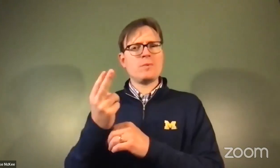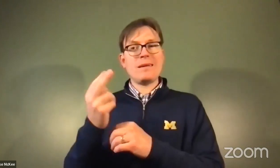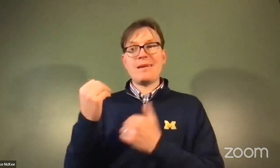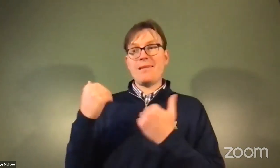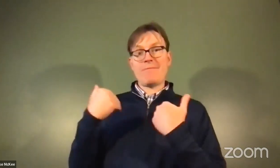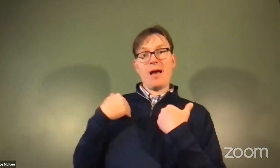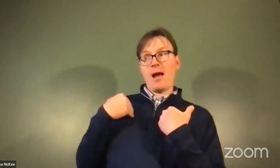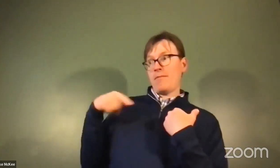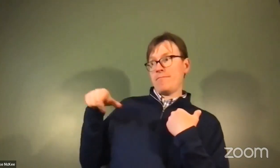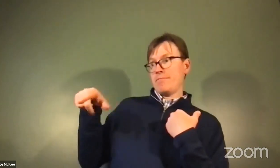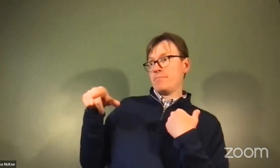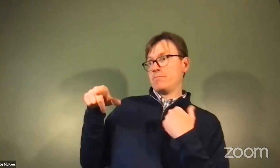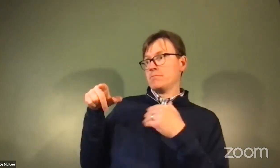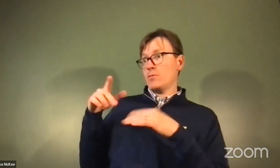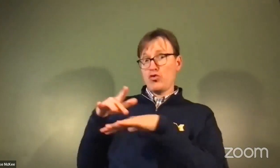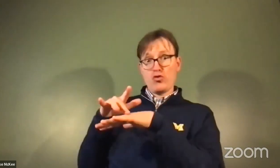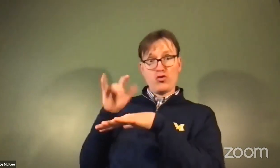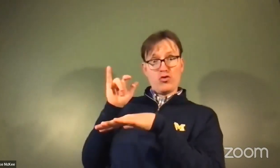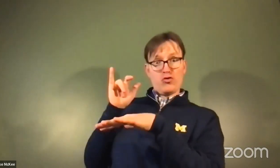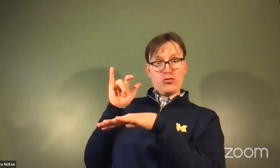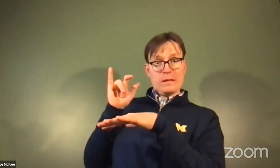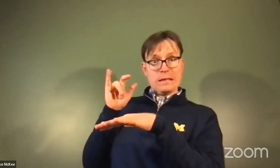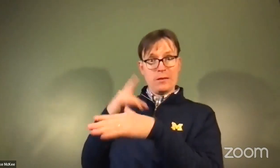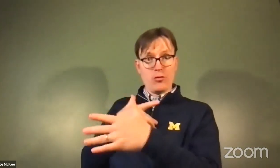a higher predisposition for it.